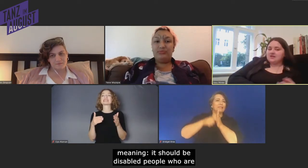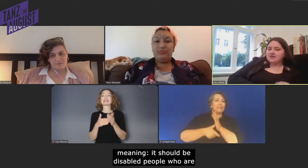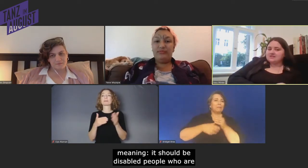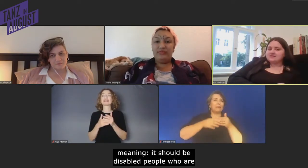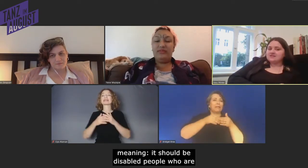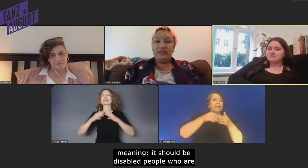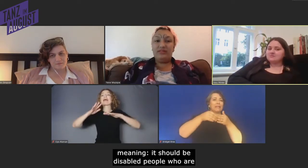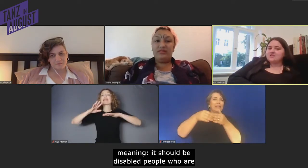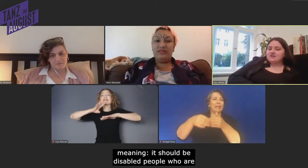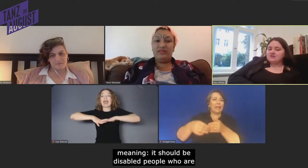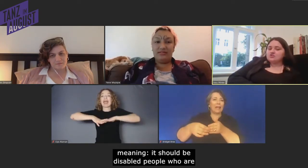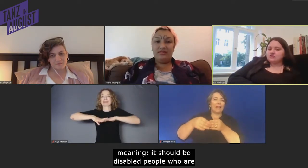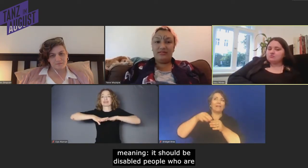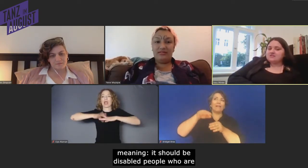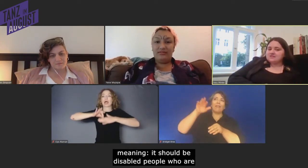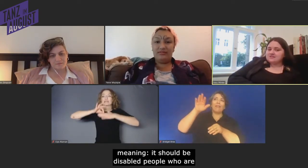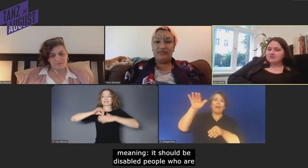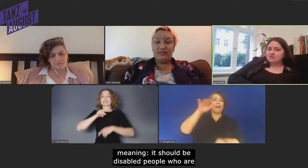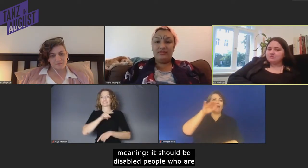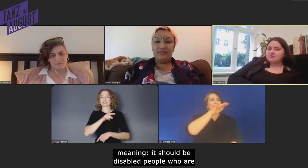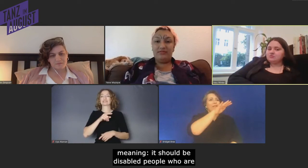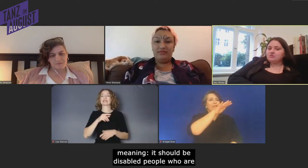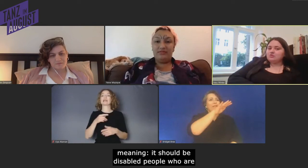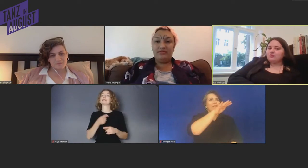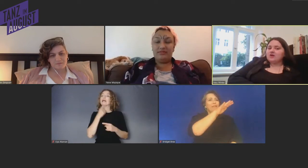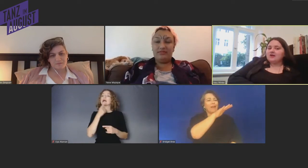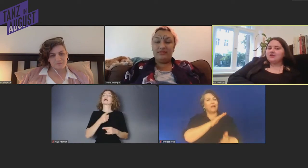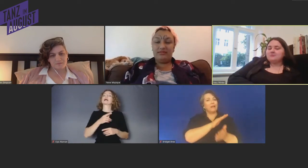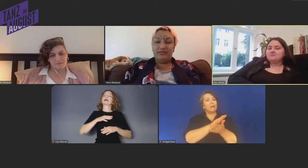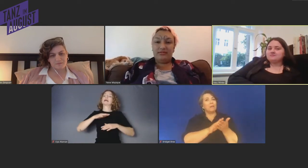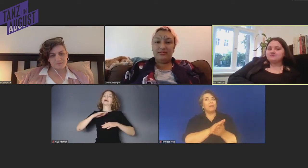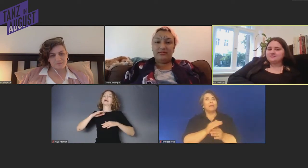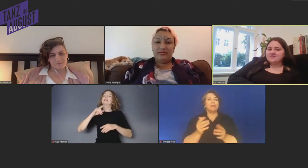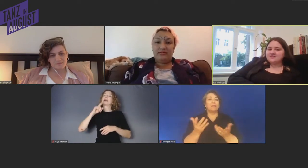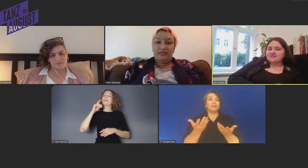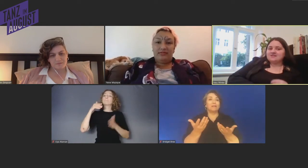meaning that it should be disabled people who are